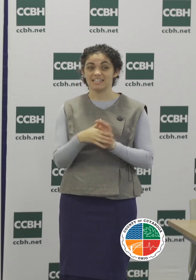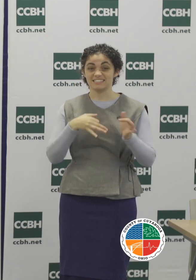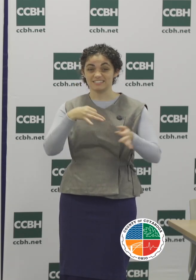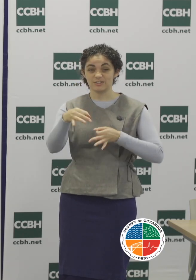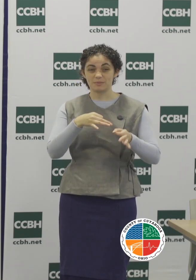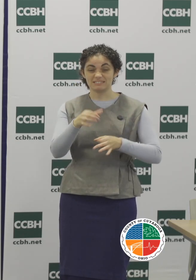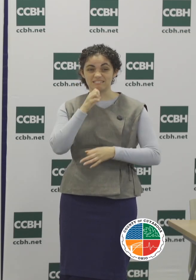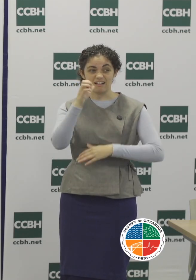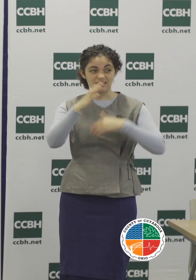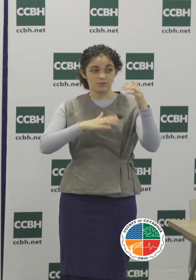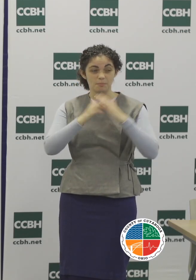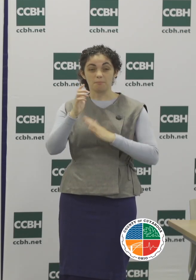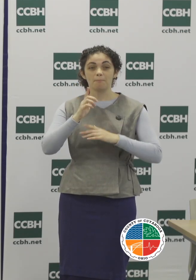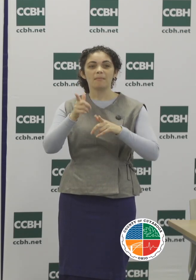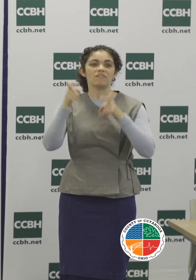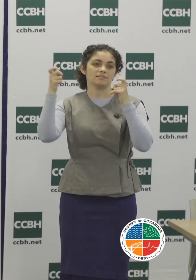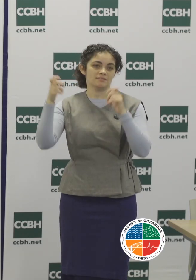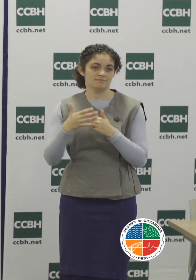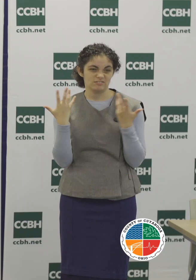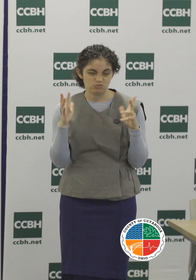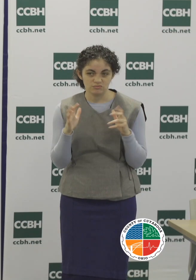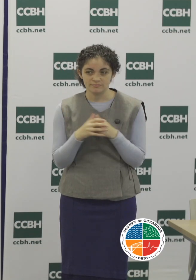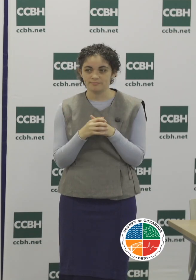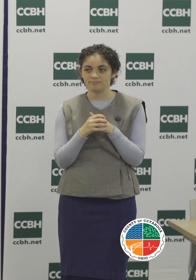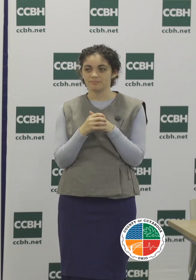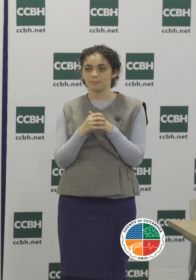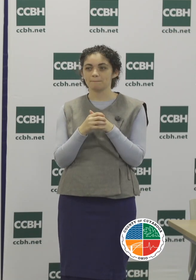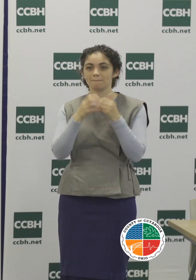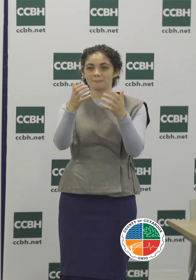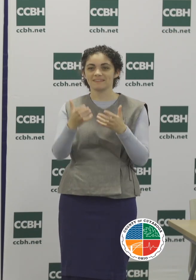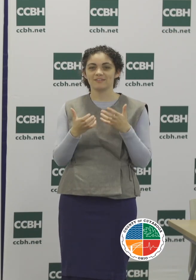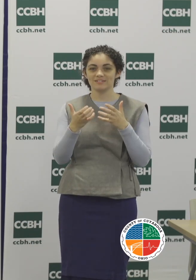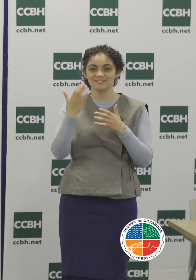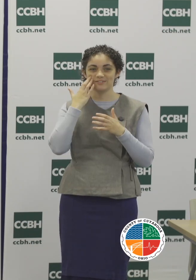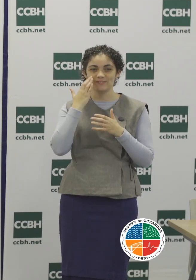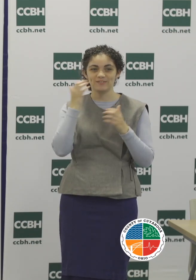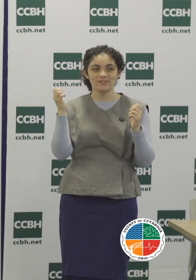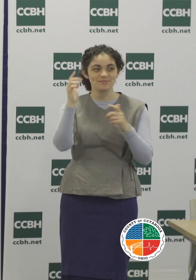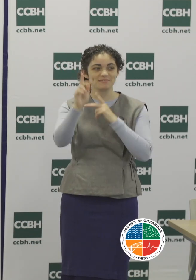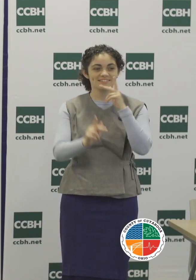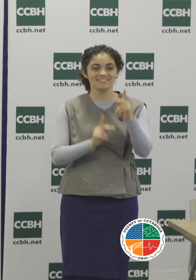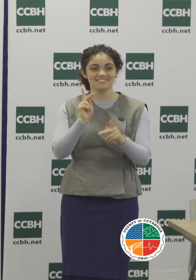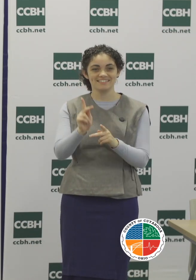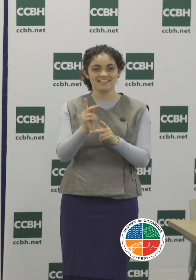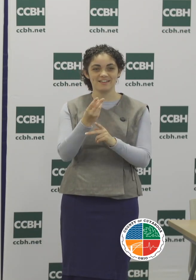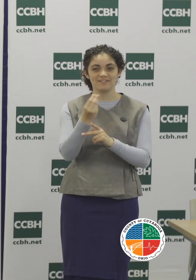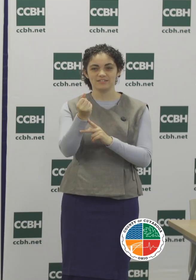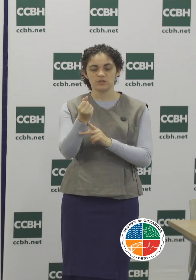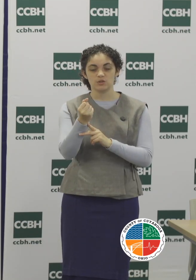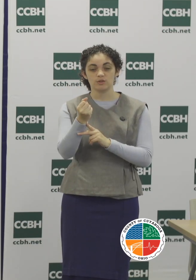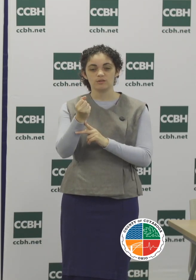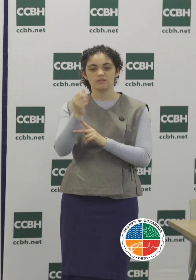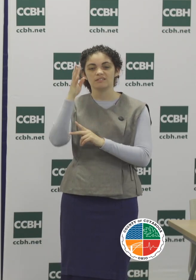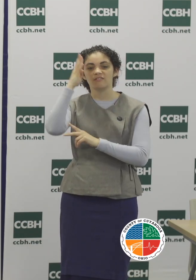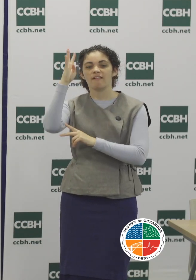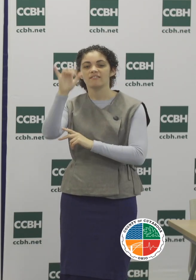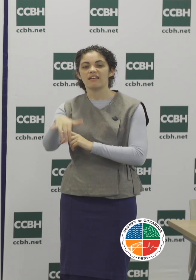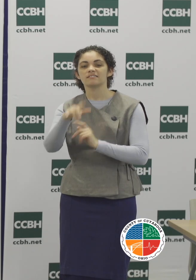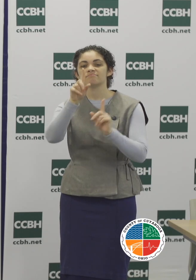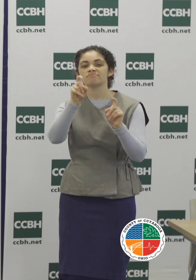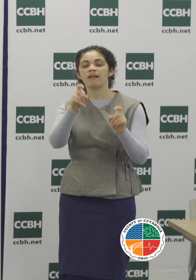as uncomfortable but quick. And I just want to reassure people, because there are some myths out there about